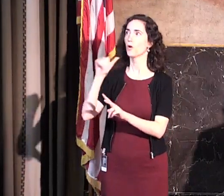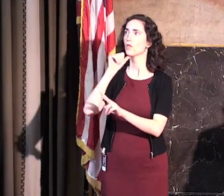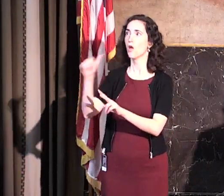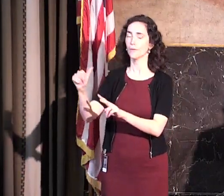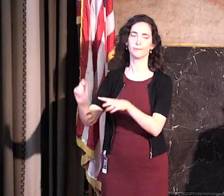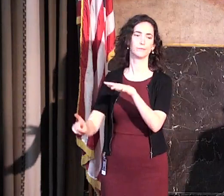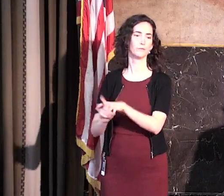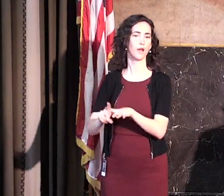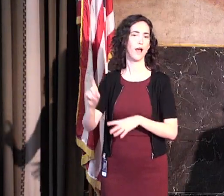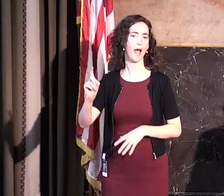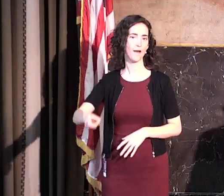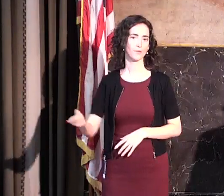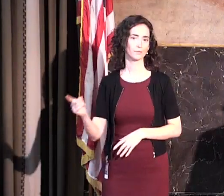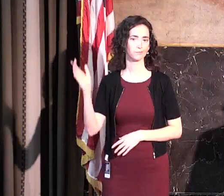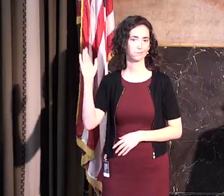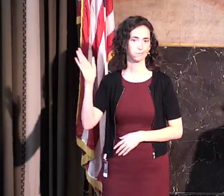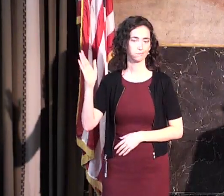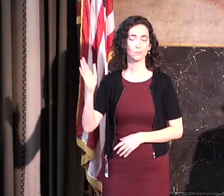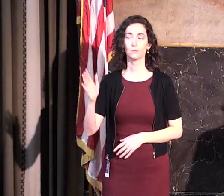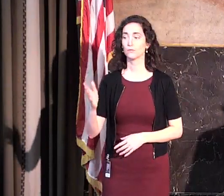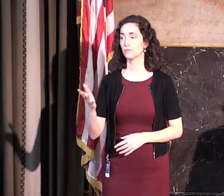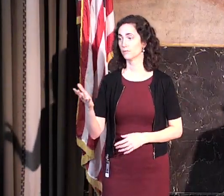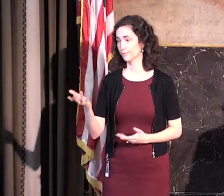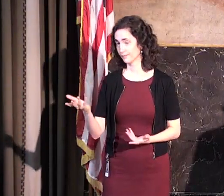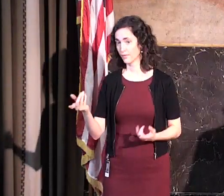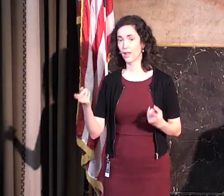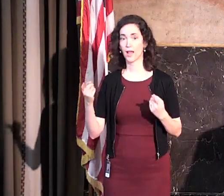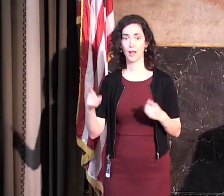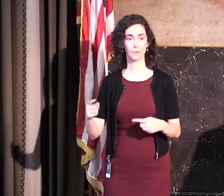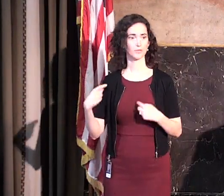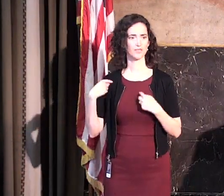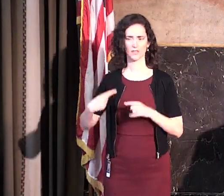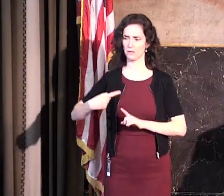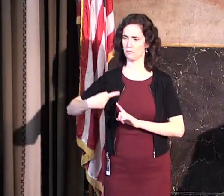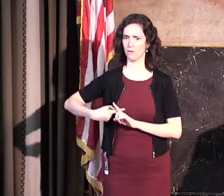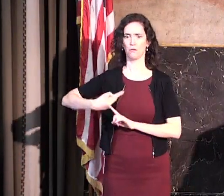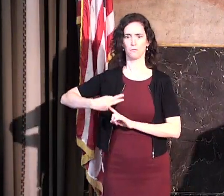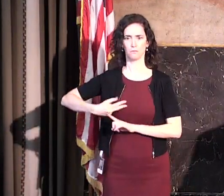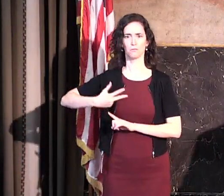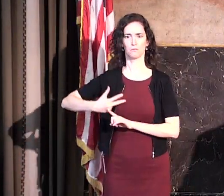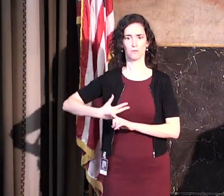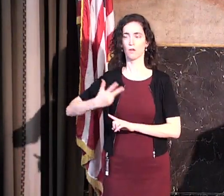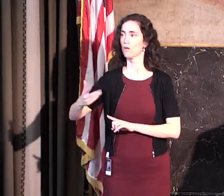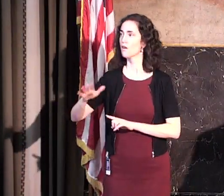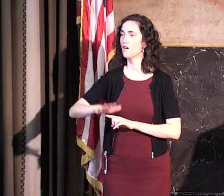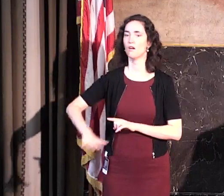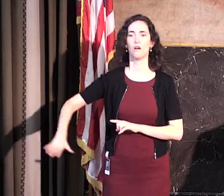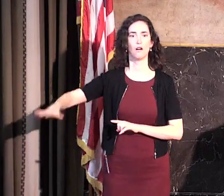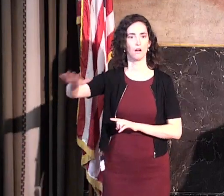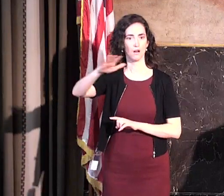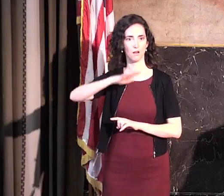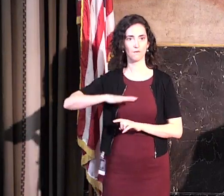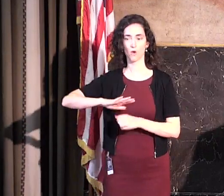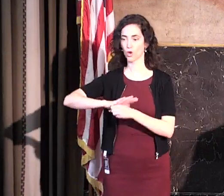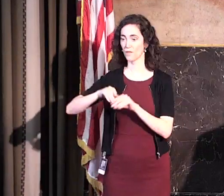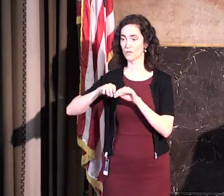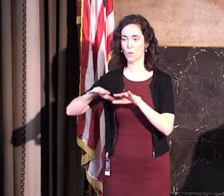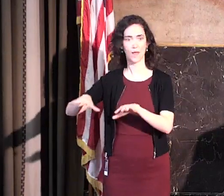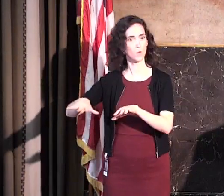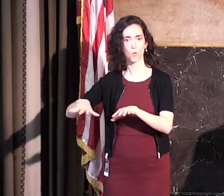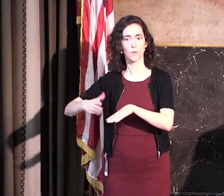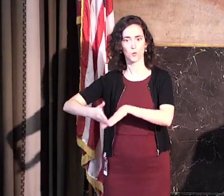But after a number of months of improving conditions in the state relative to the pandemic